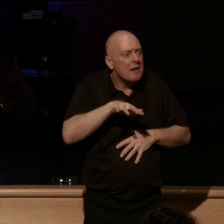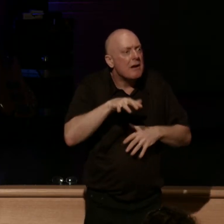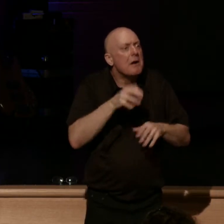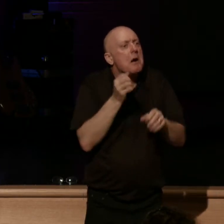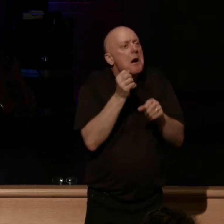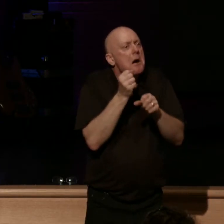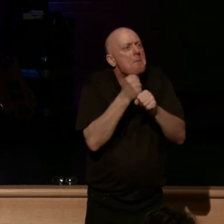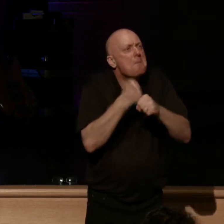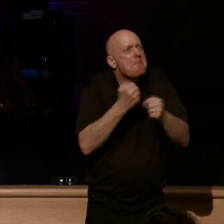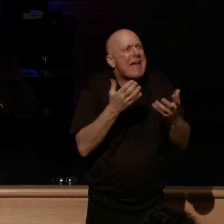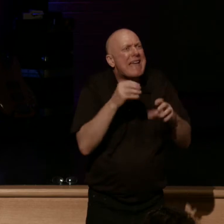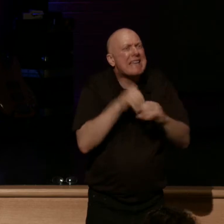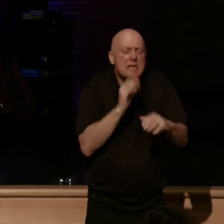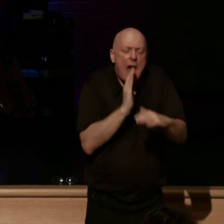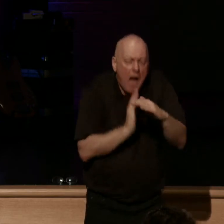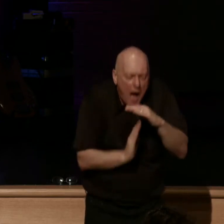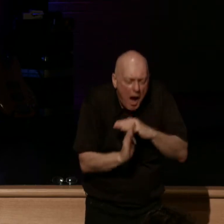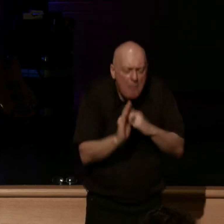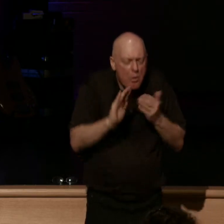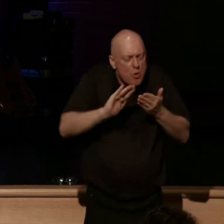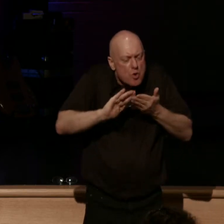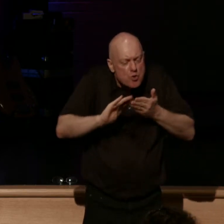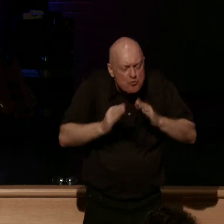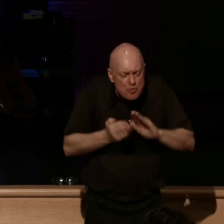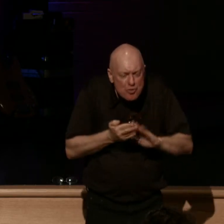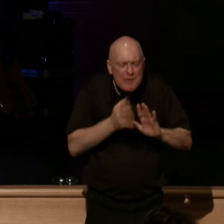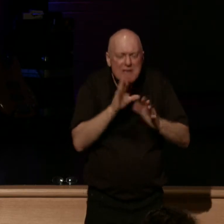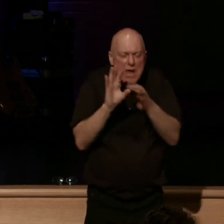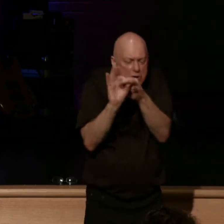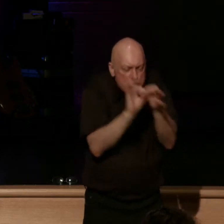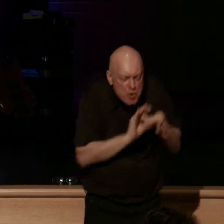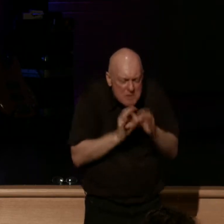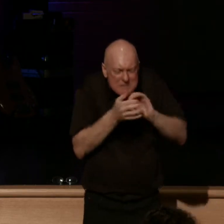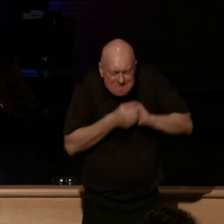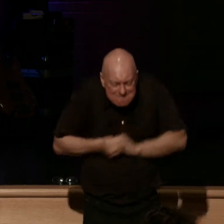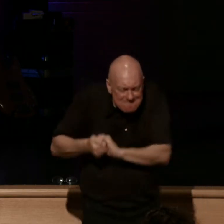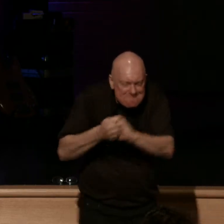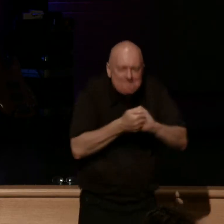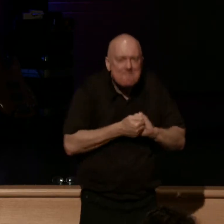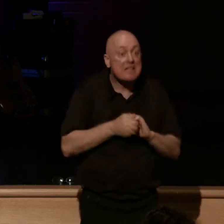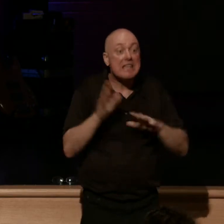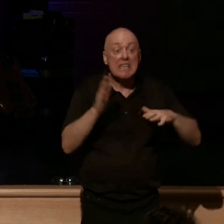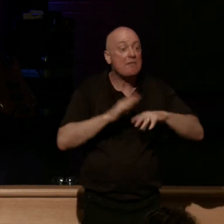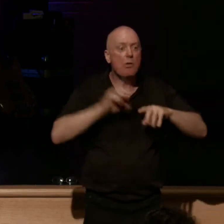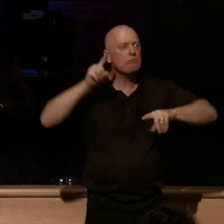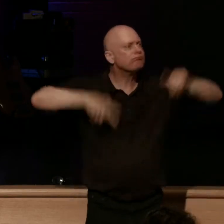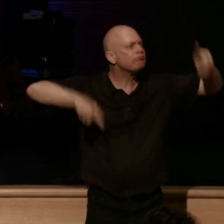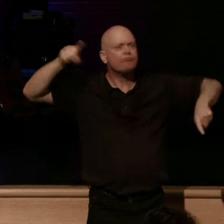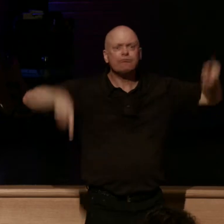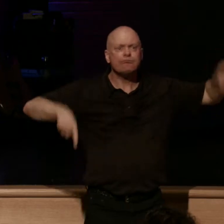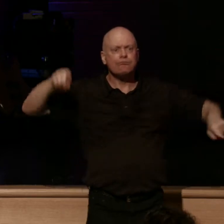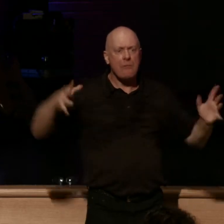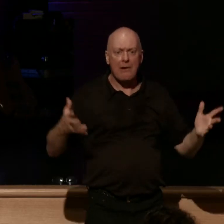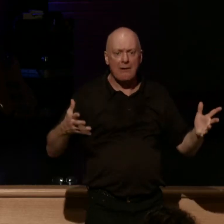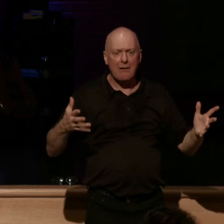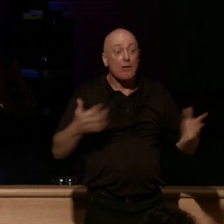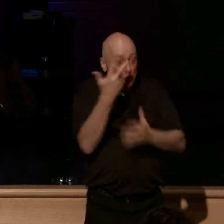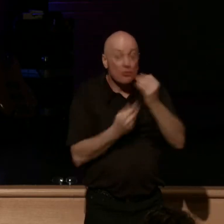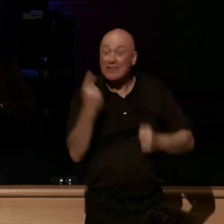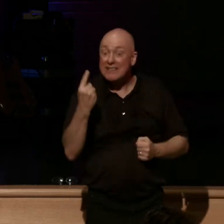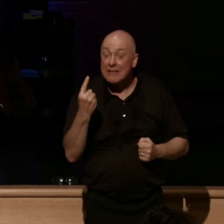made in humility of community and unity, even within the diversity, in the example again of the